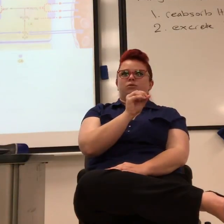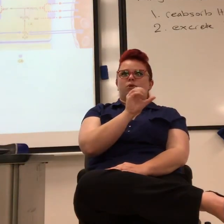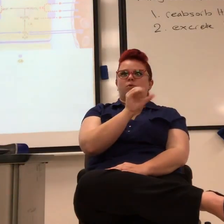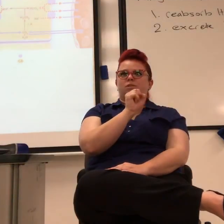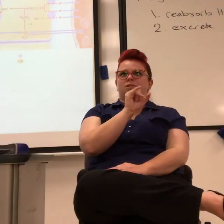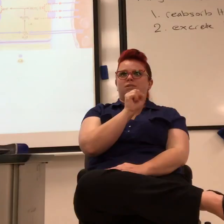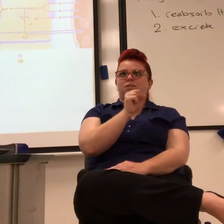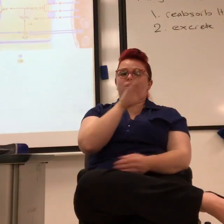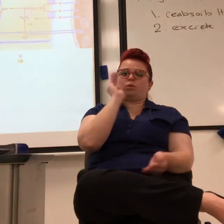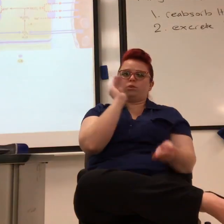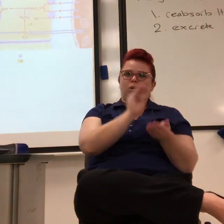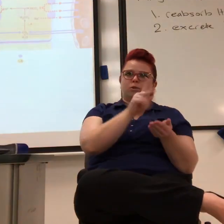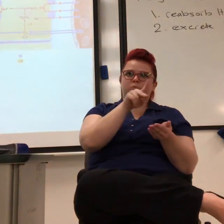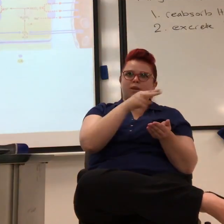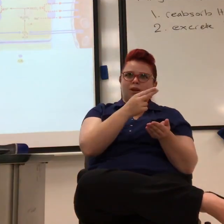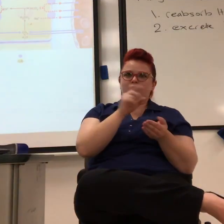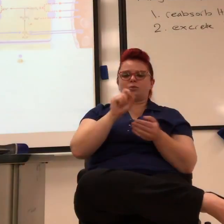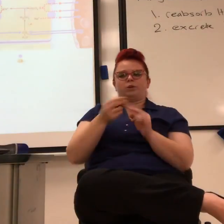compensates